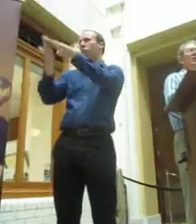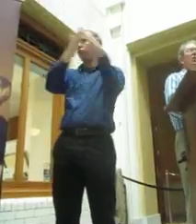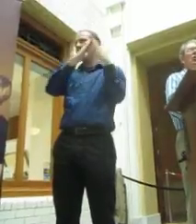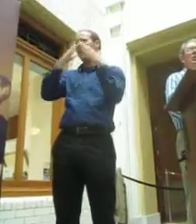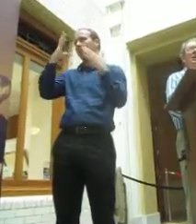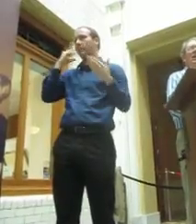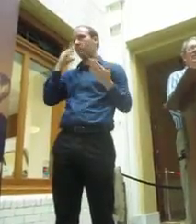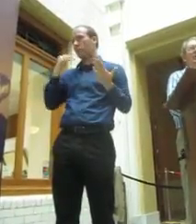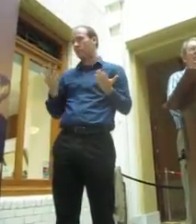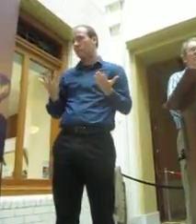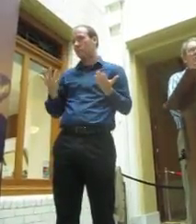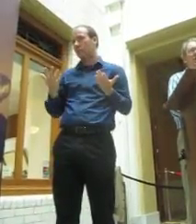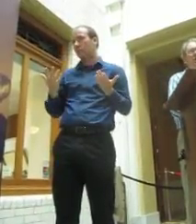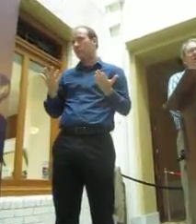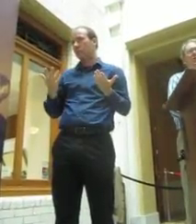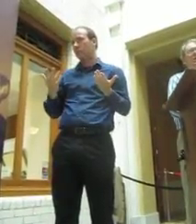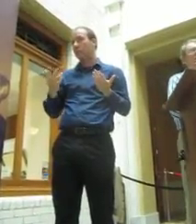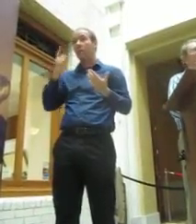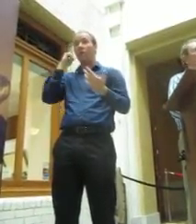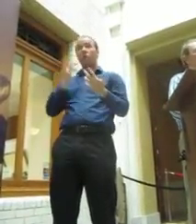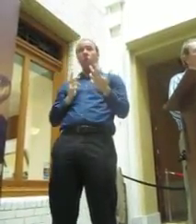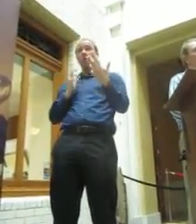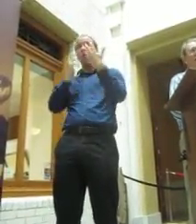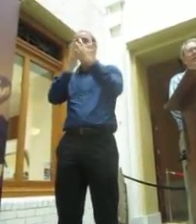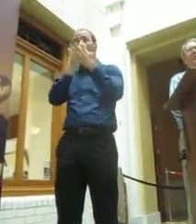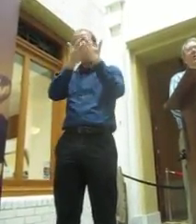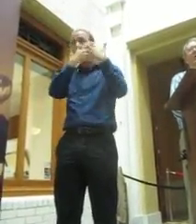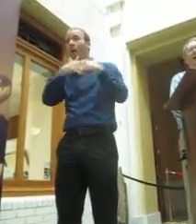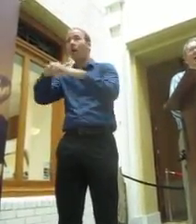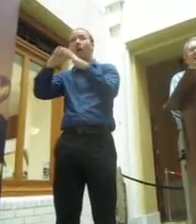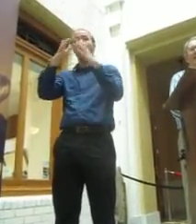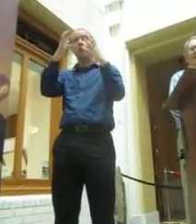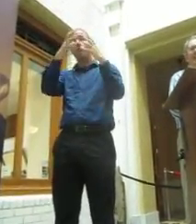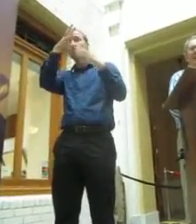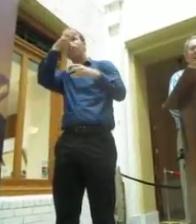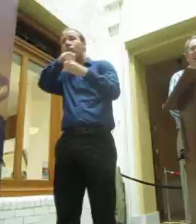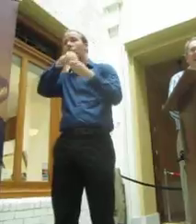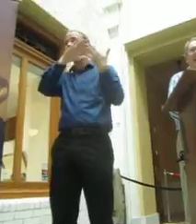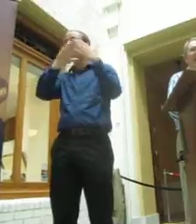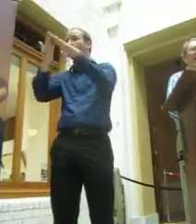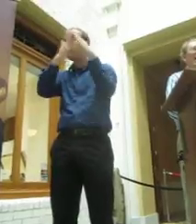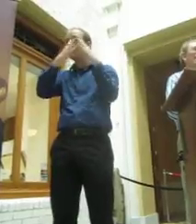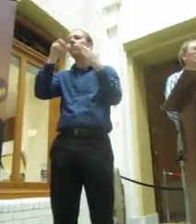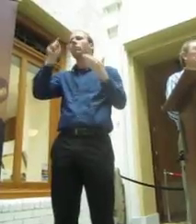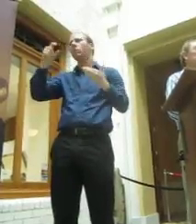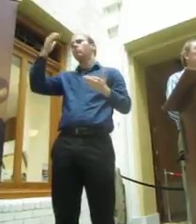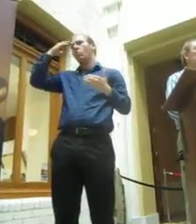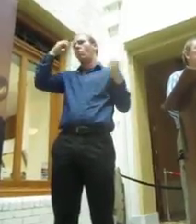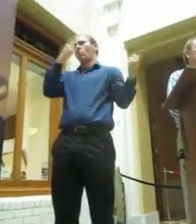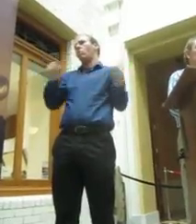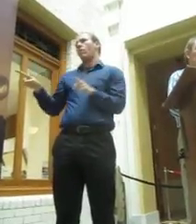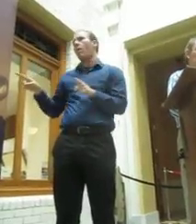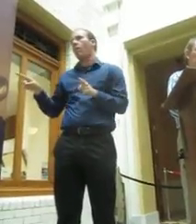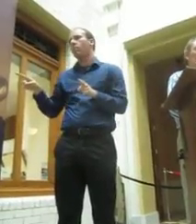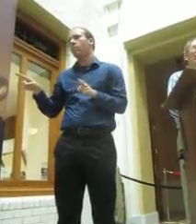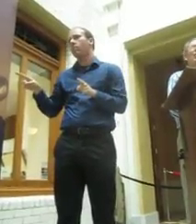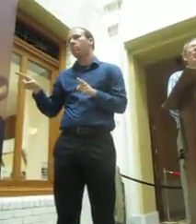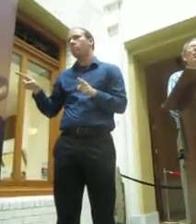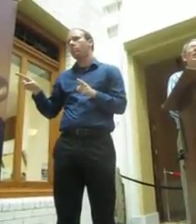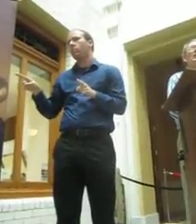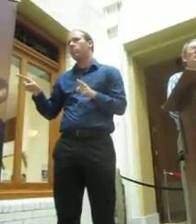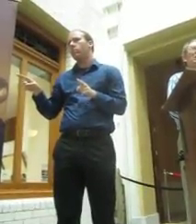order to be included in the community, you need to know what is going on. And so you need to know